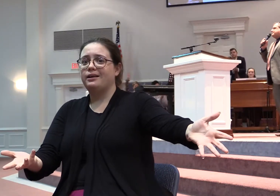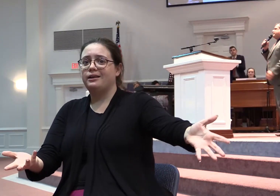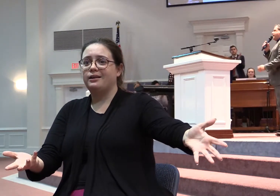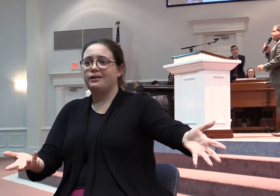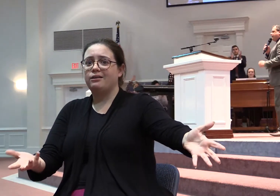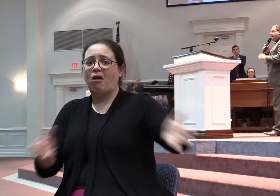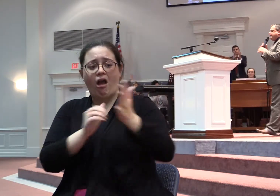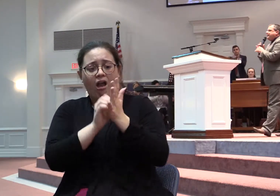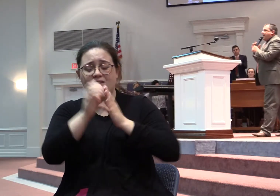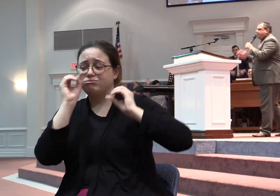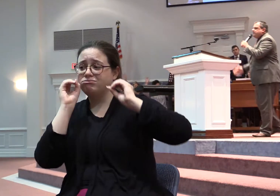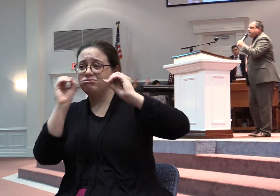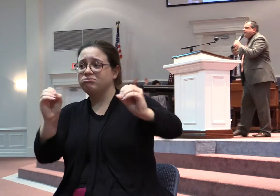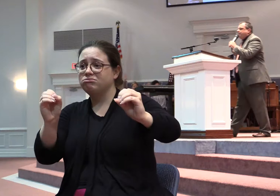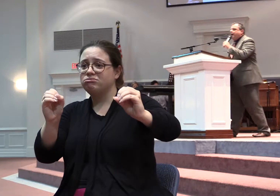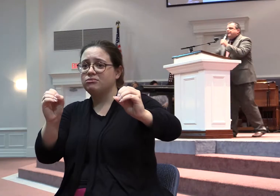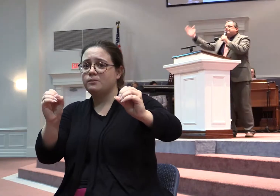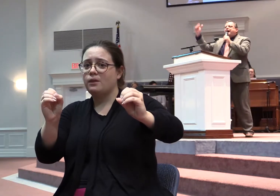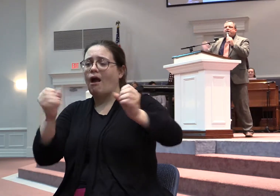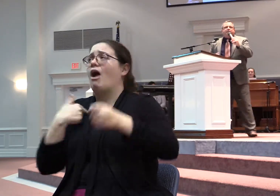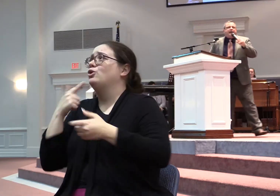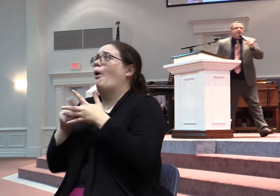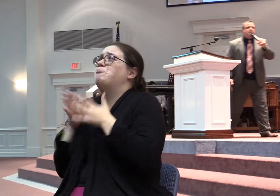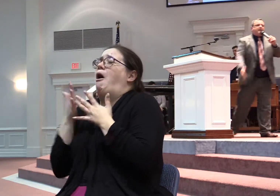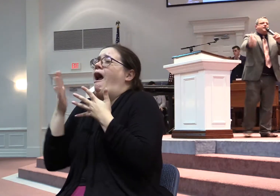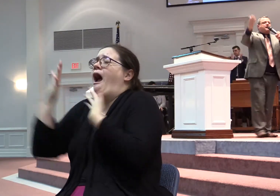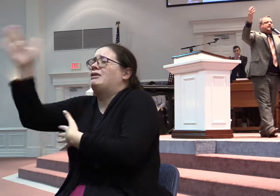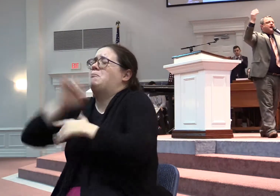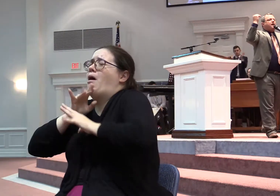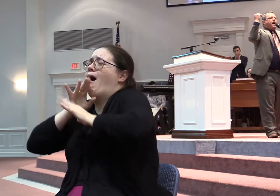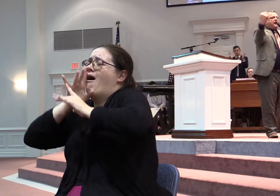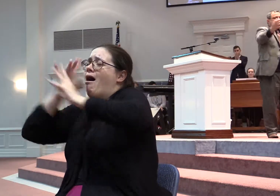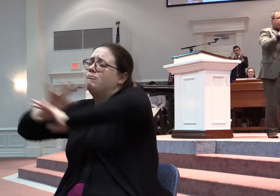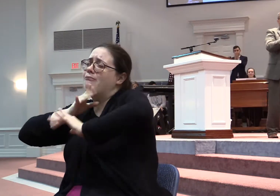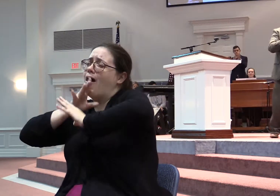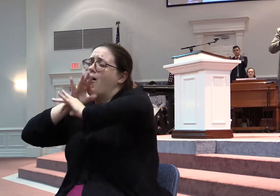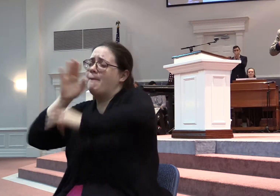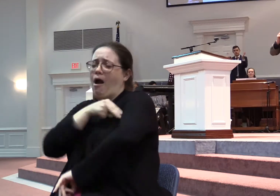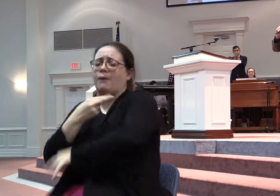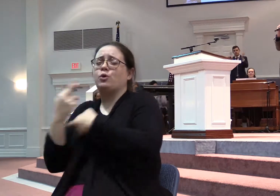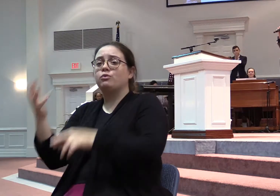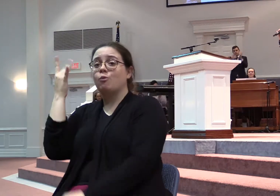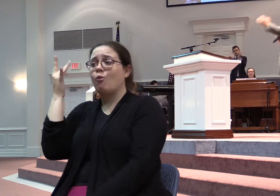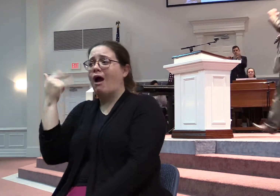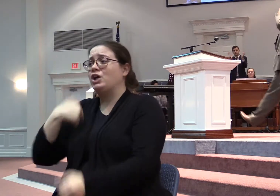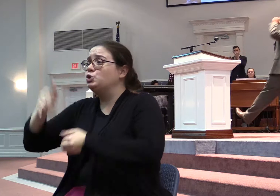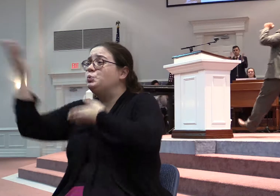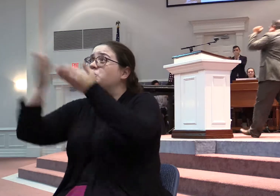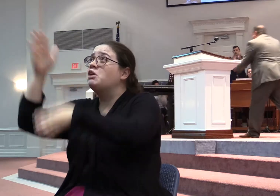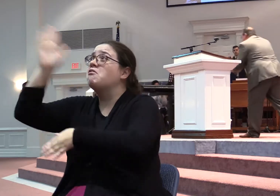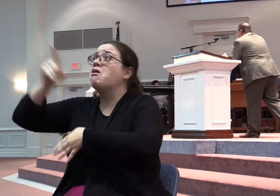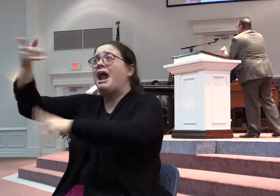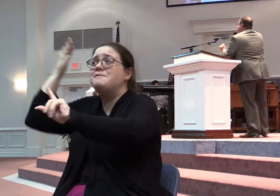It wasn't cancer. And I said, and we just began to praise God, and we began to speak in tongues in our hospital room because we serve a God that has